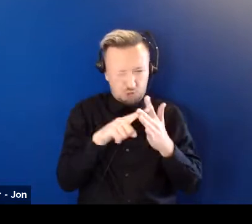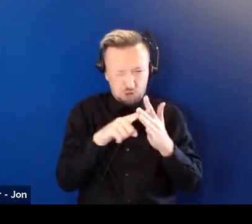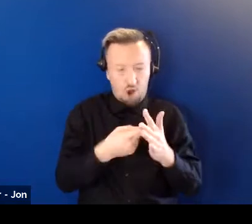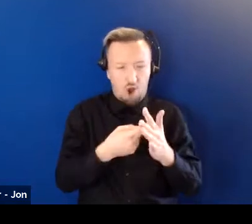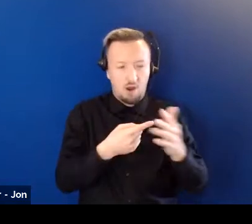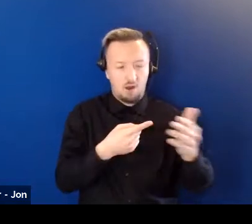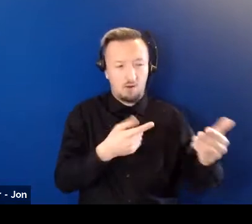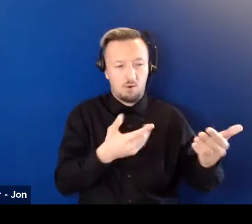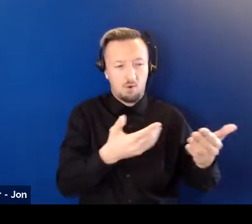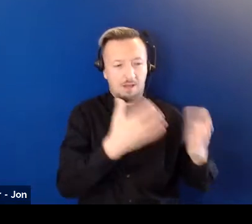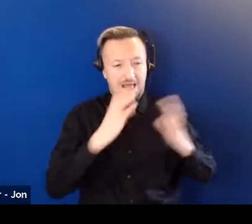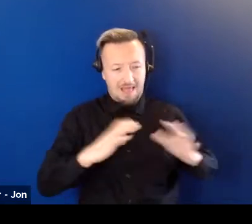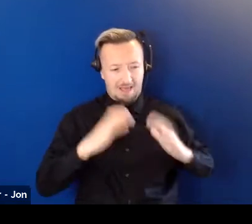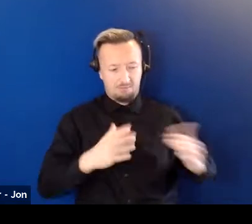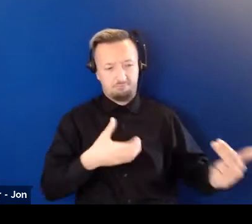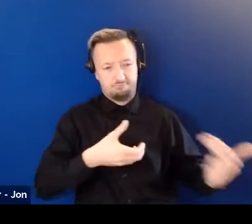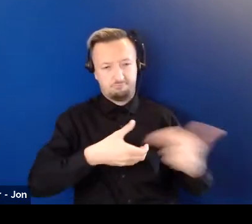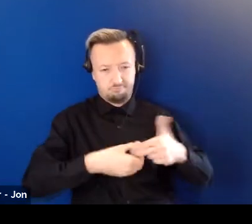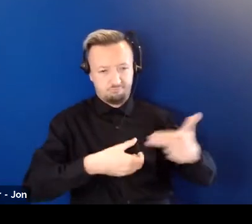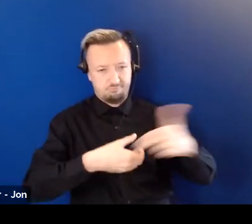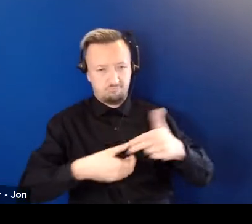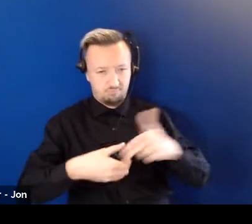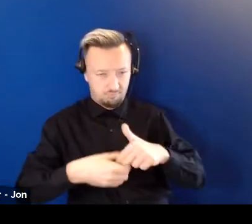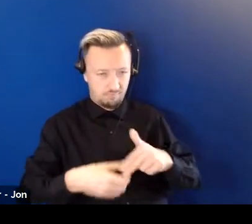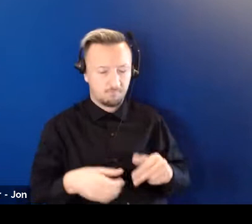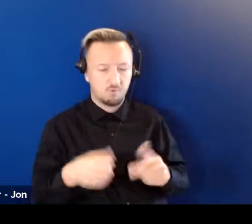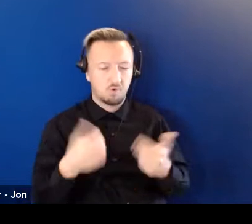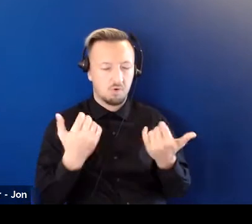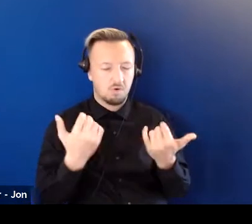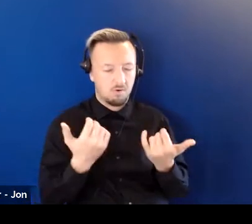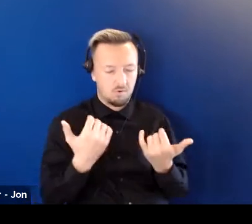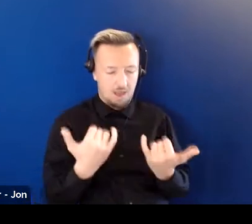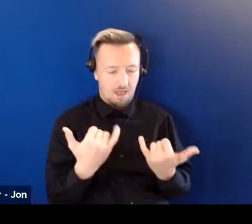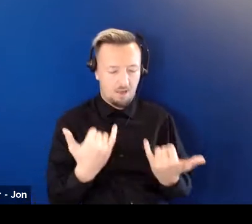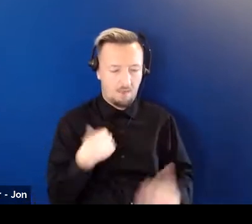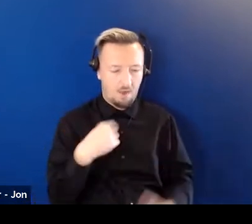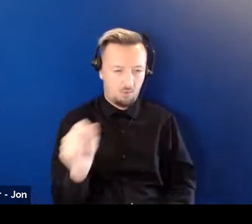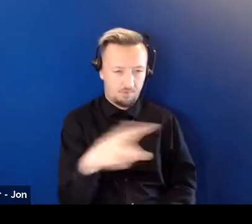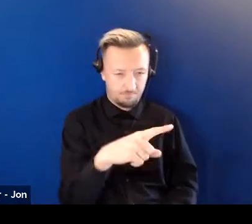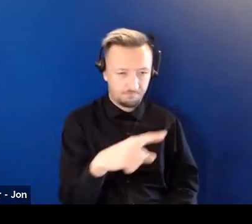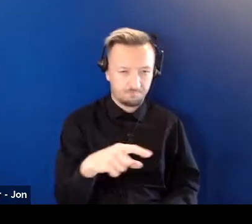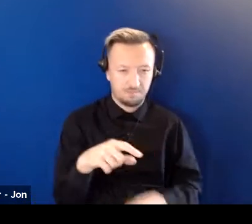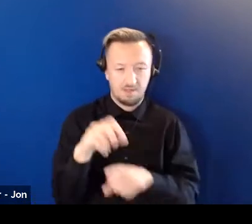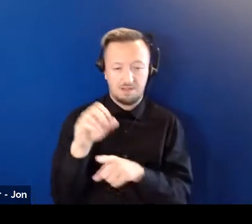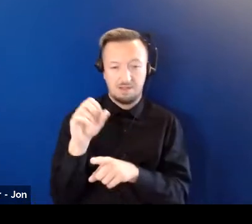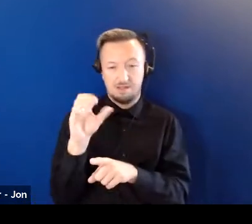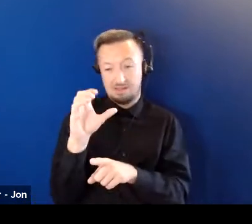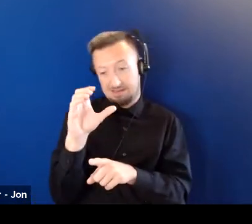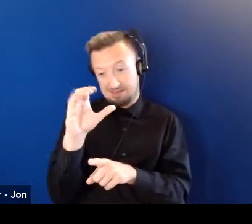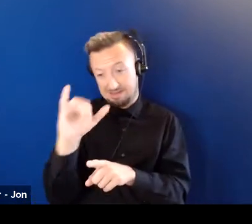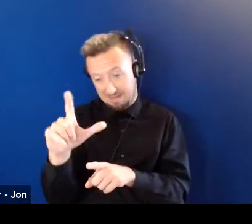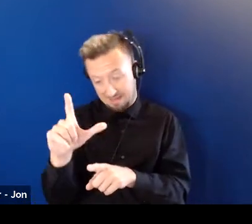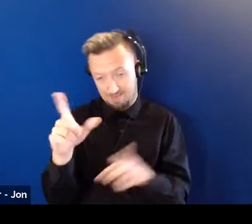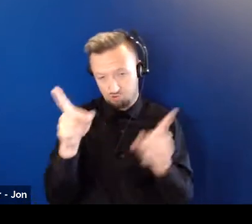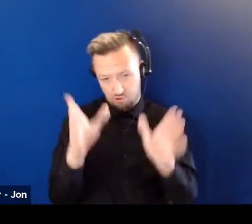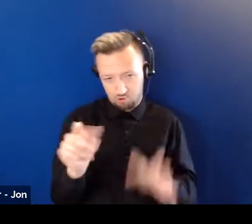question to each CIL director and to the SILC member. What is